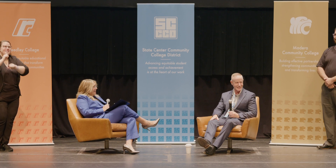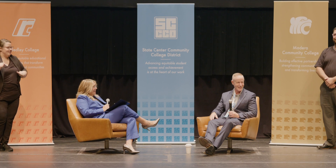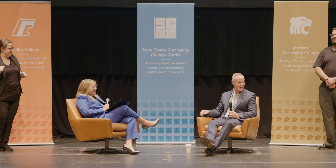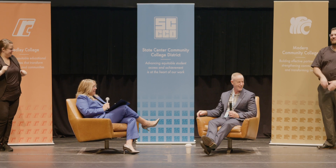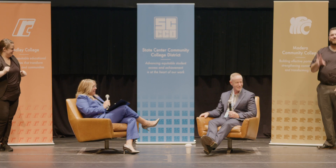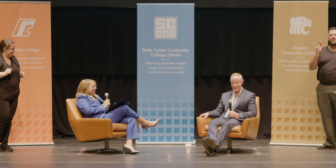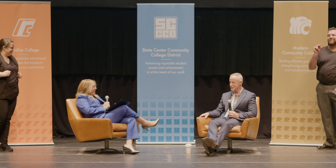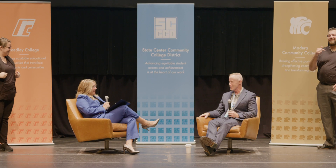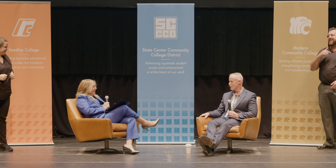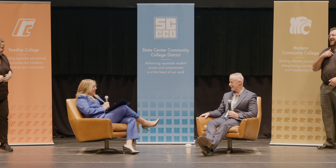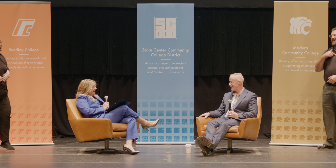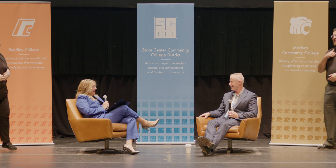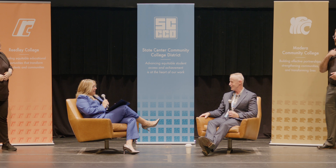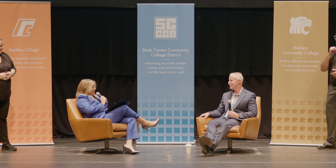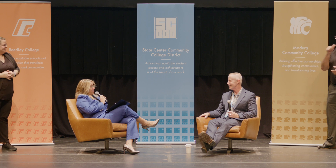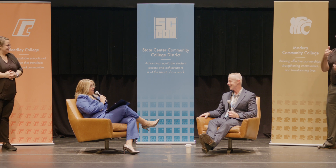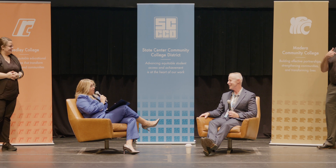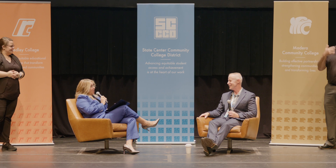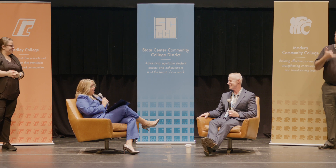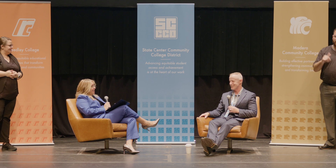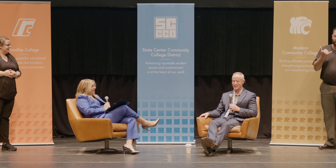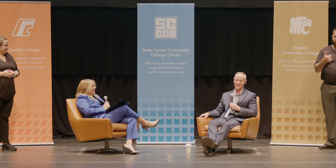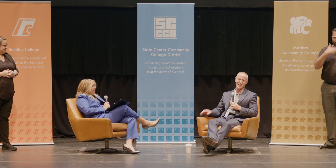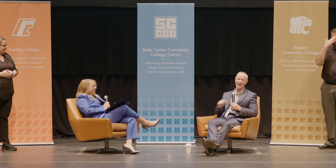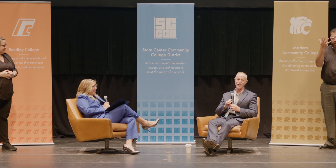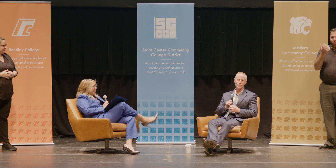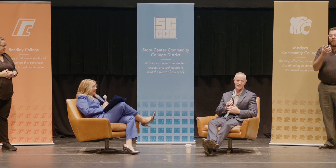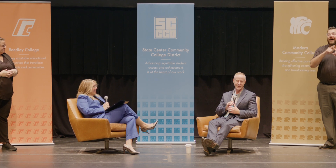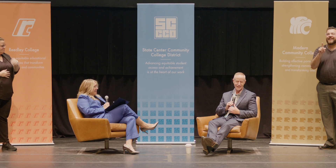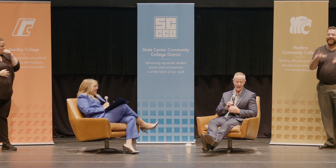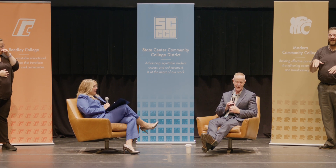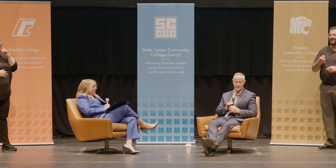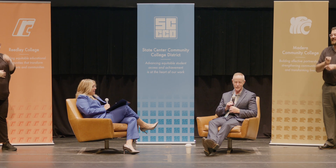I did not. I don't know I want it now. No, I'm kidding. No, it's good.